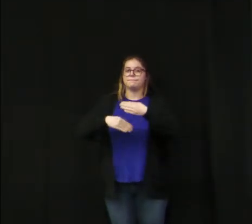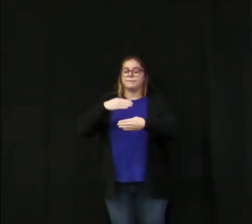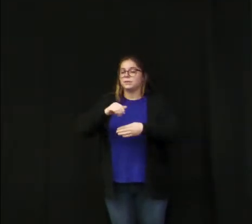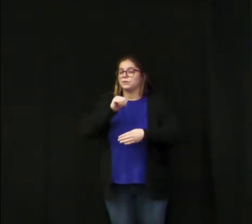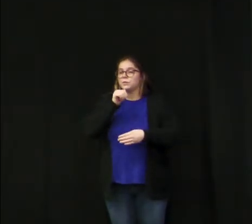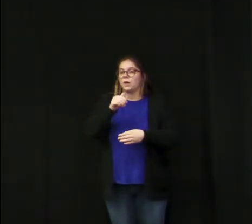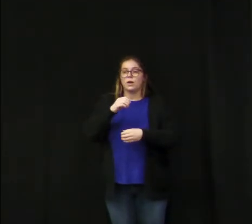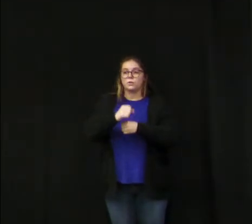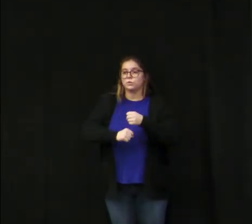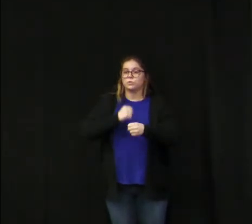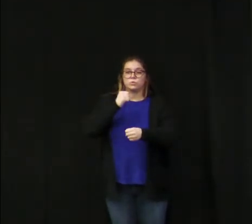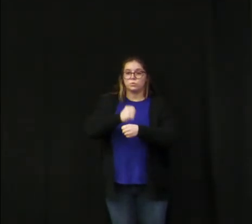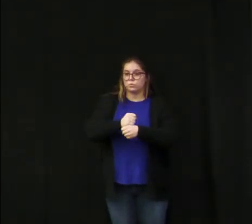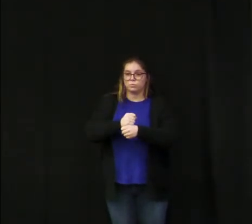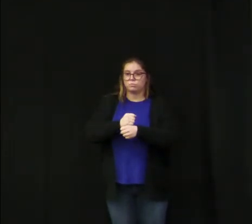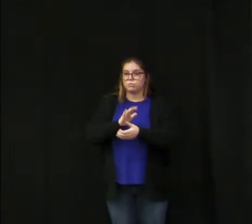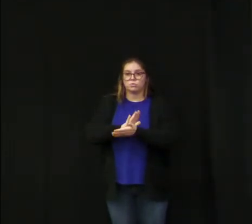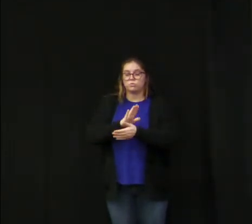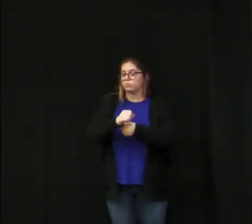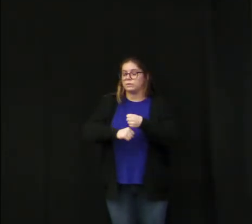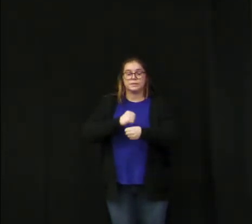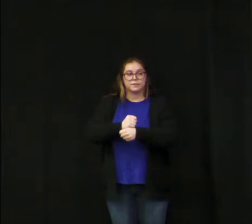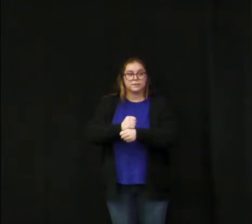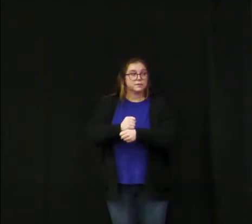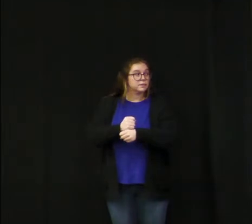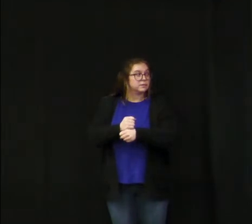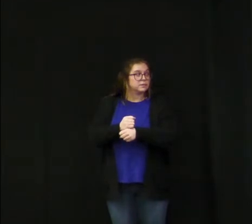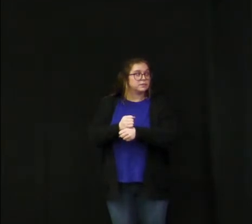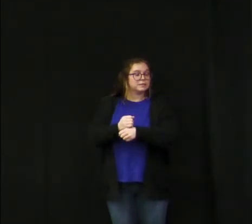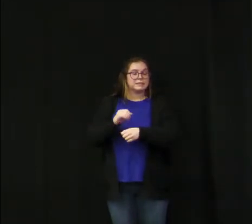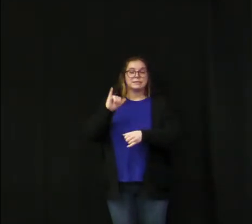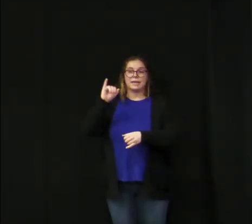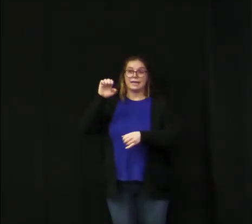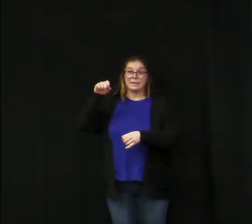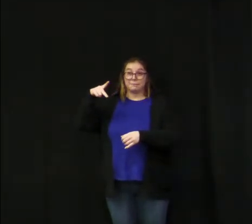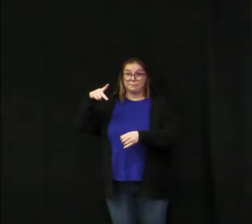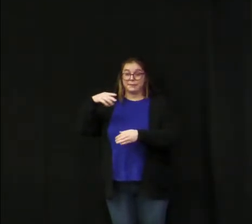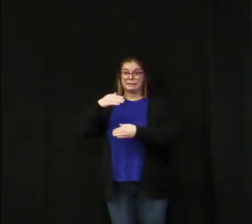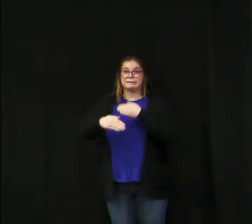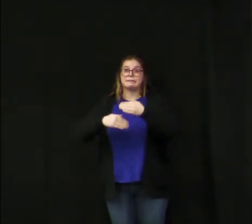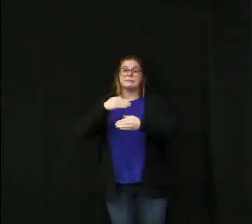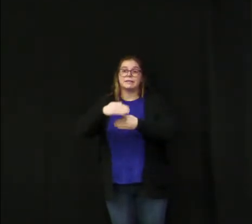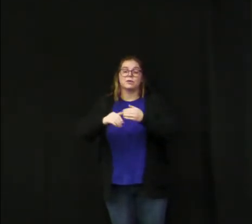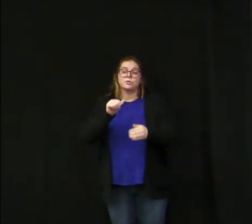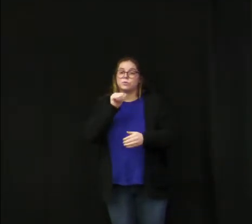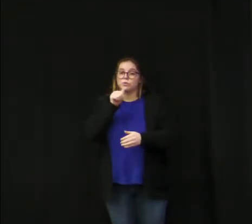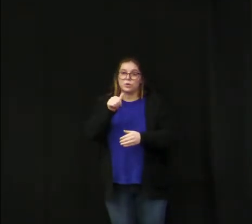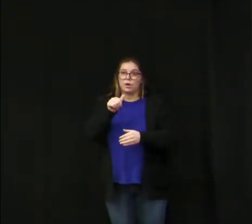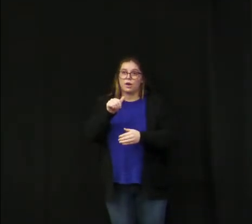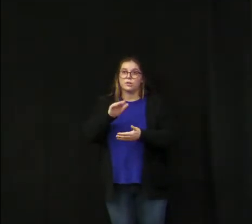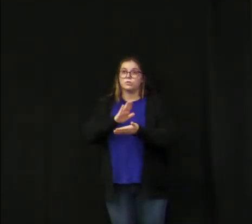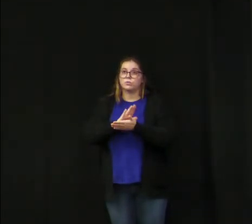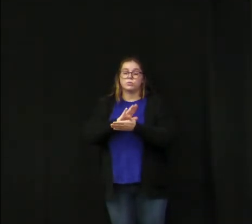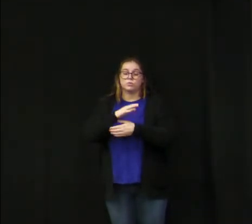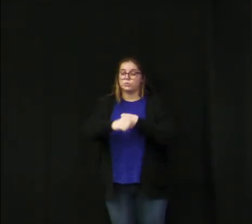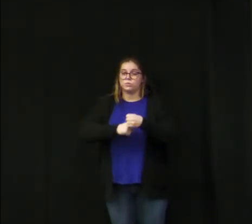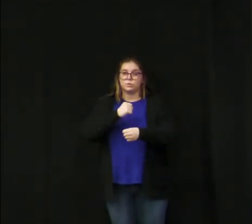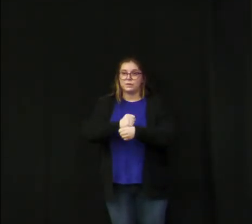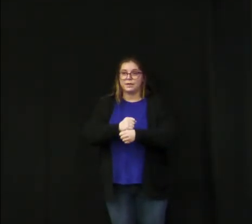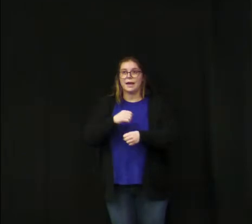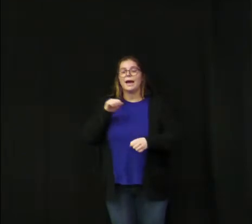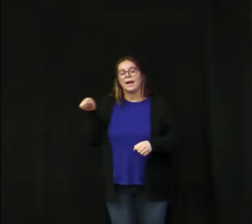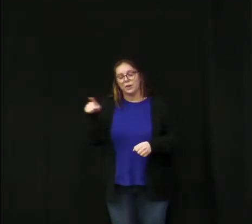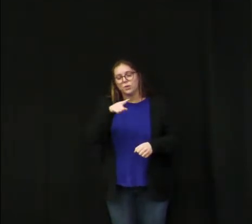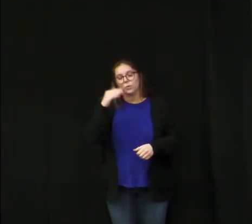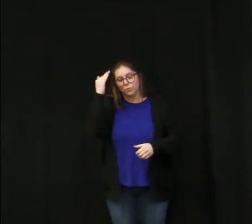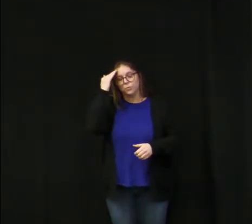kind of make sure that everybody understands that side of it, that it's an IEP cycle, which I'm sure all of you already know that, but just want to make